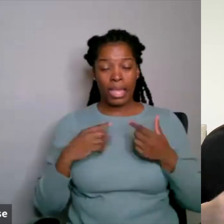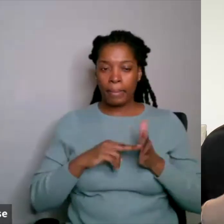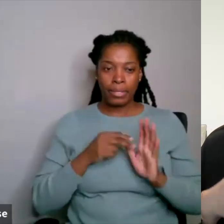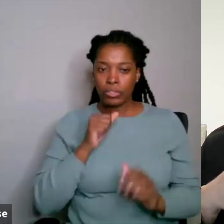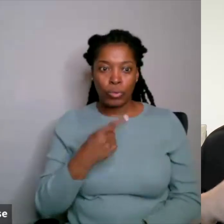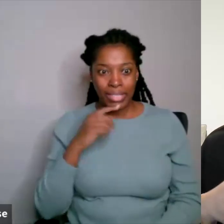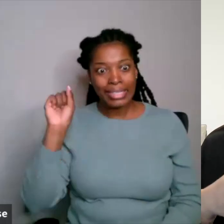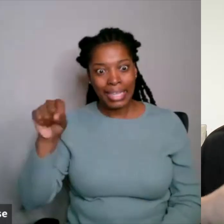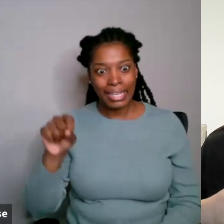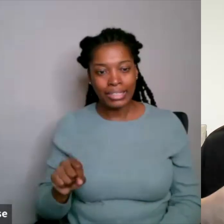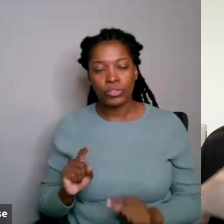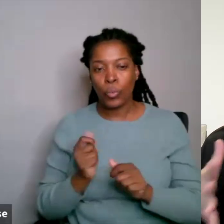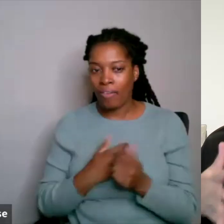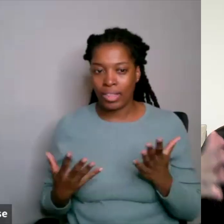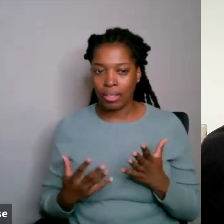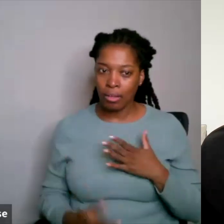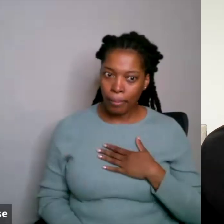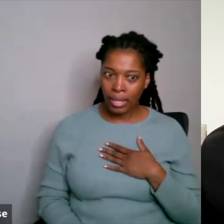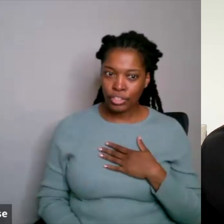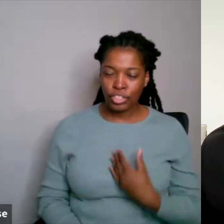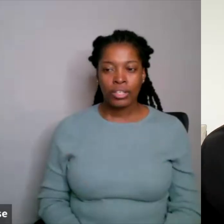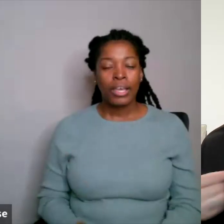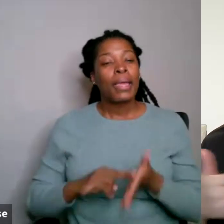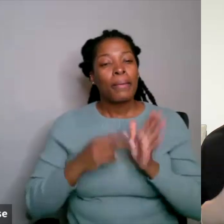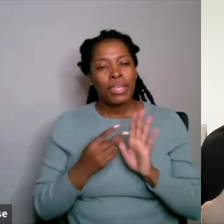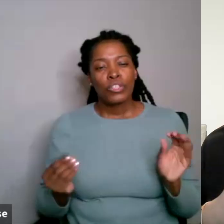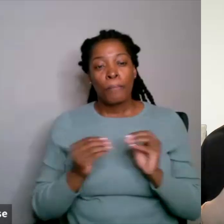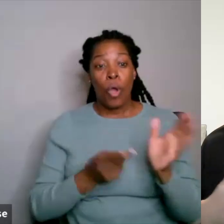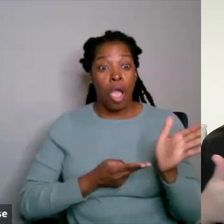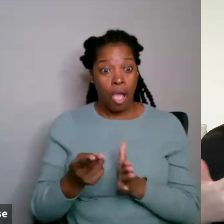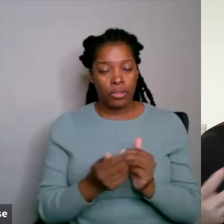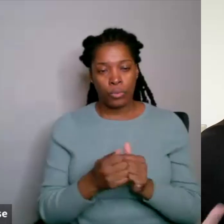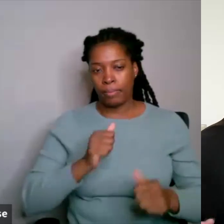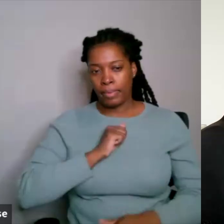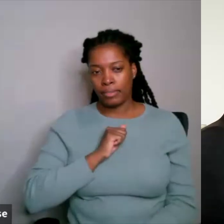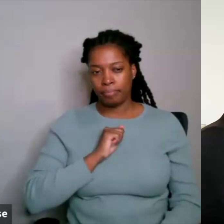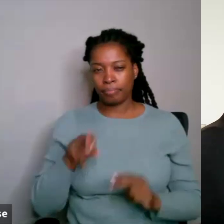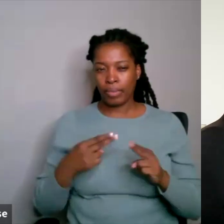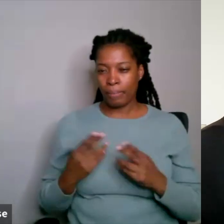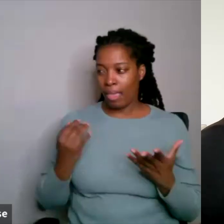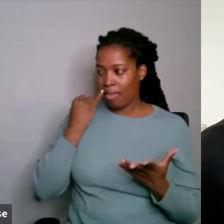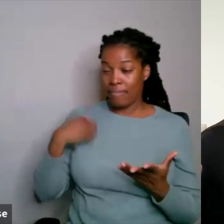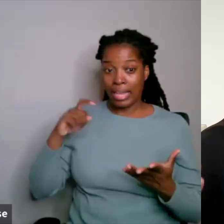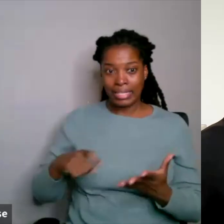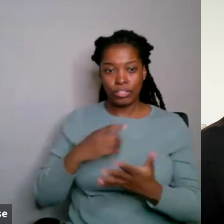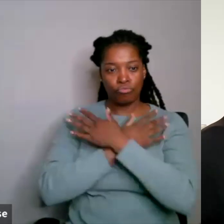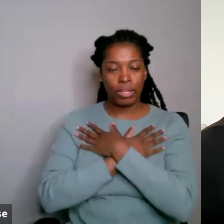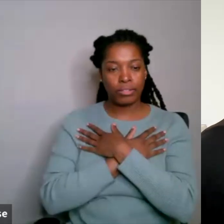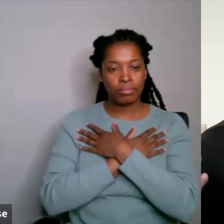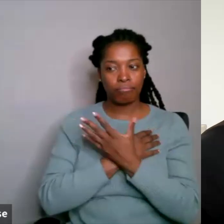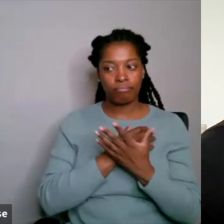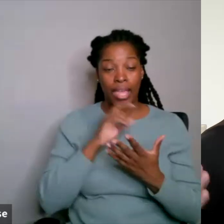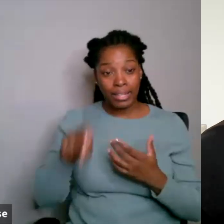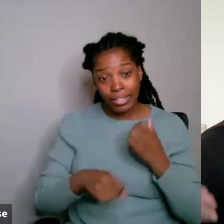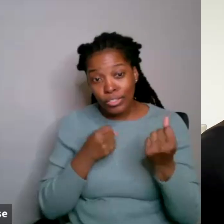gosh. It meant being more honest with myself about when I needed rest, when I needed support,